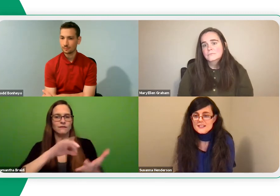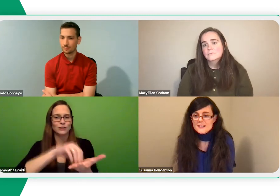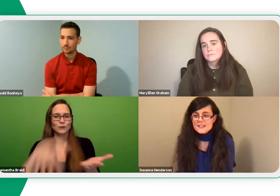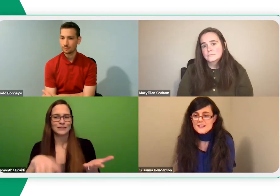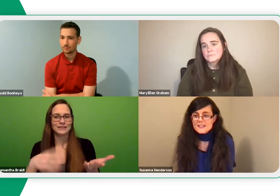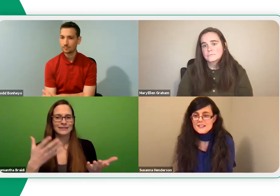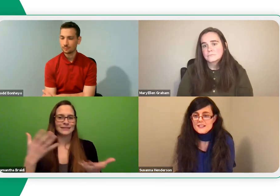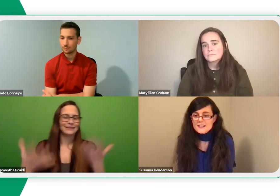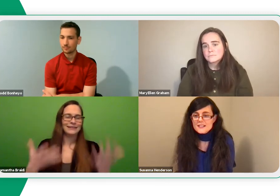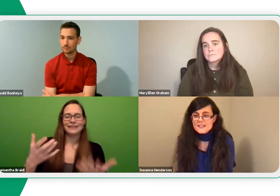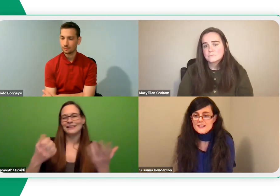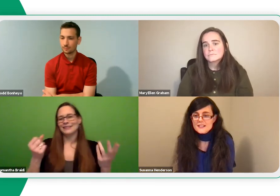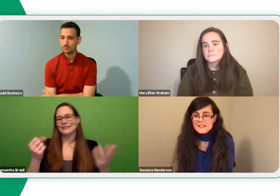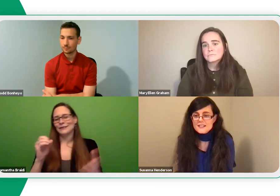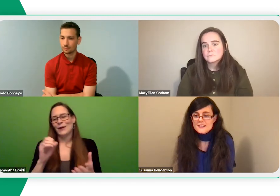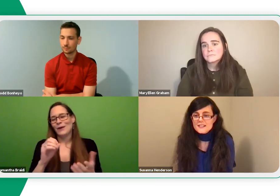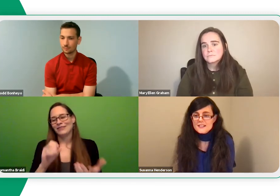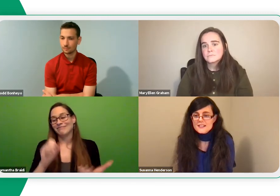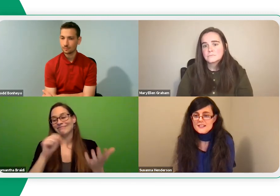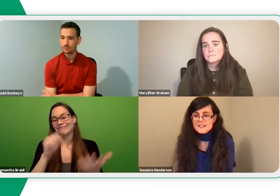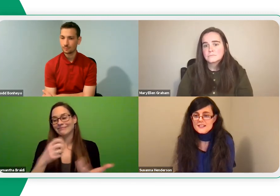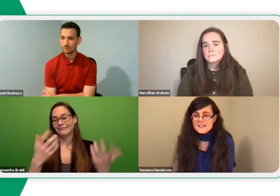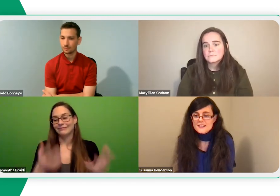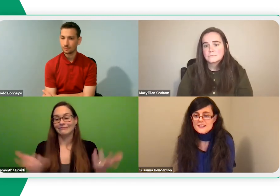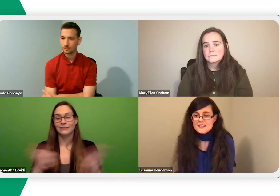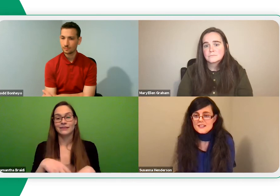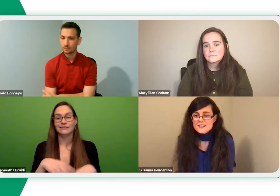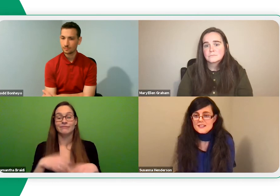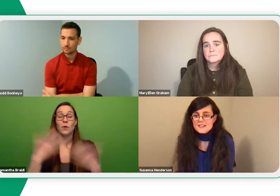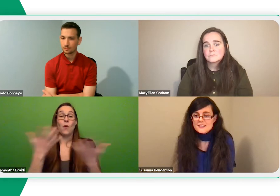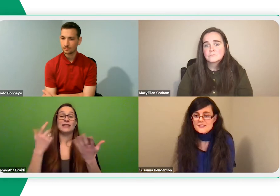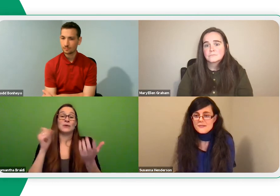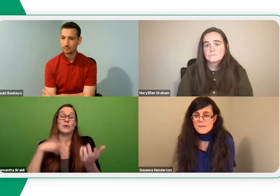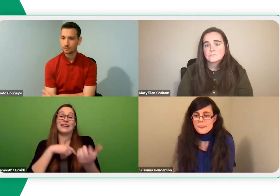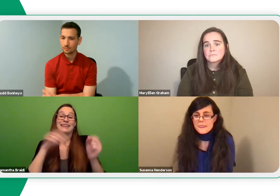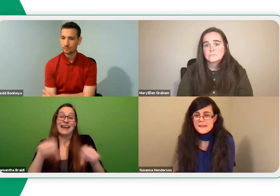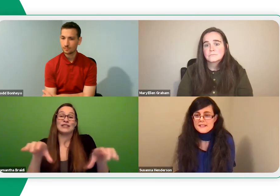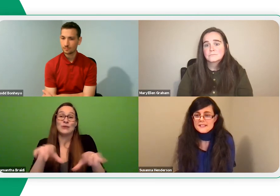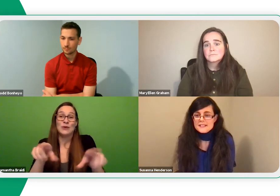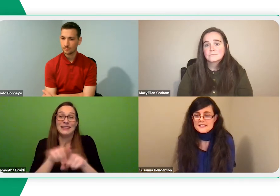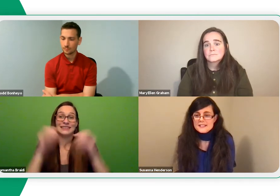a part of a pathway for a specific student. So